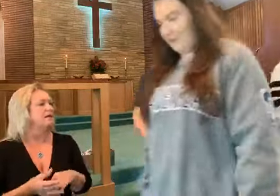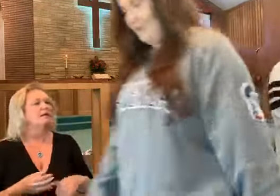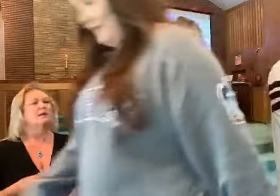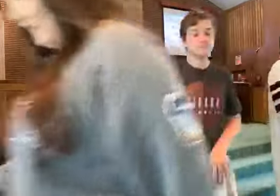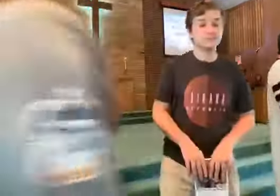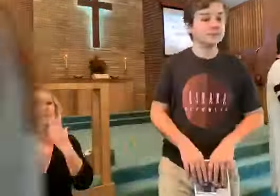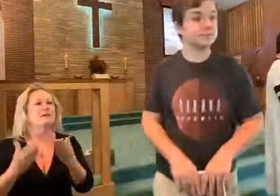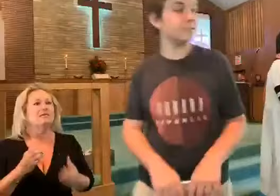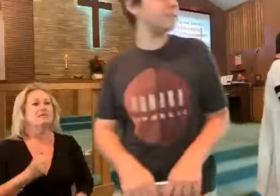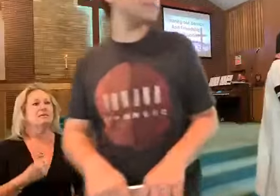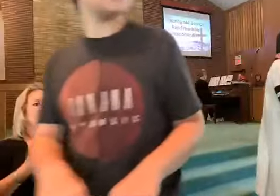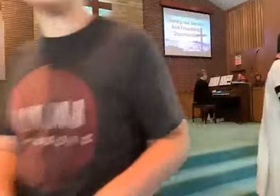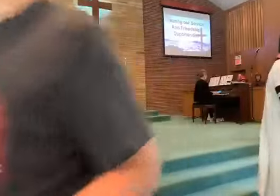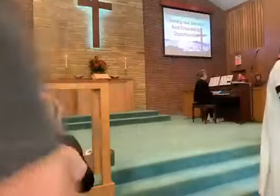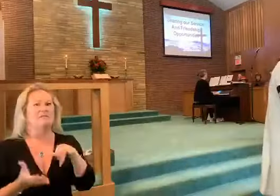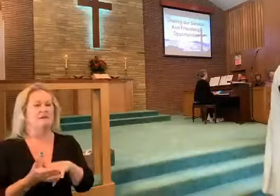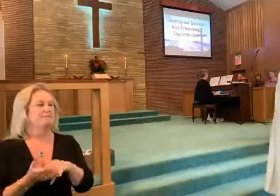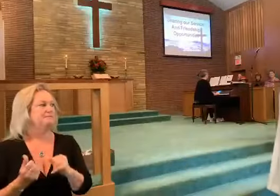support of that.